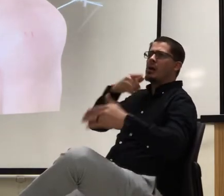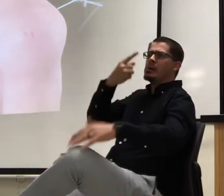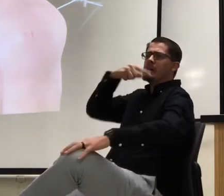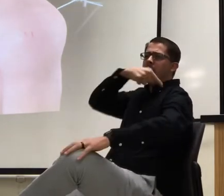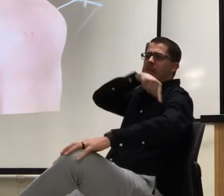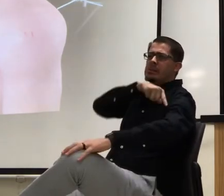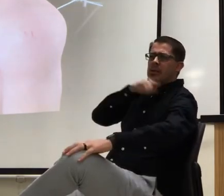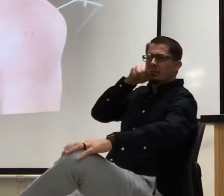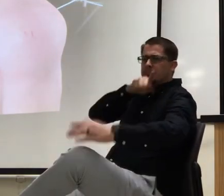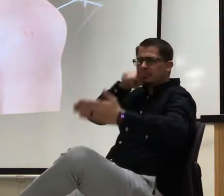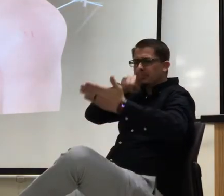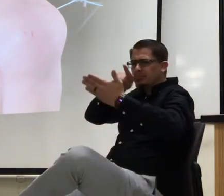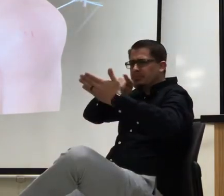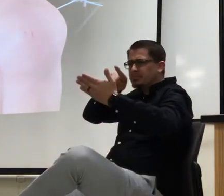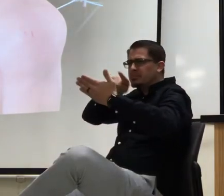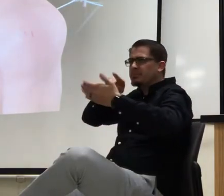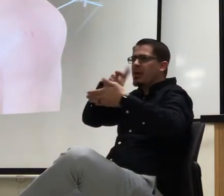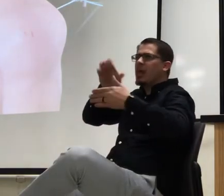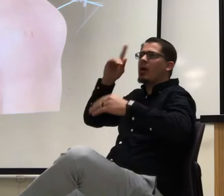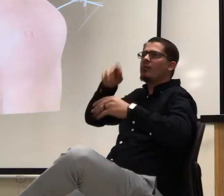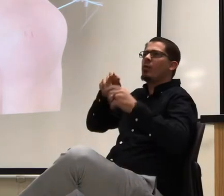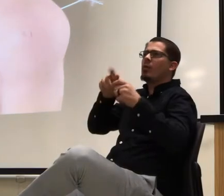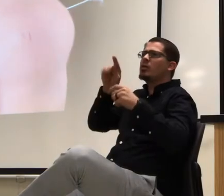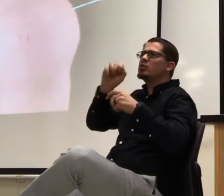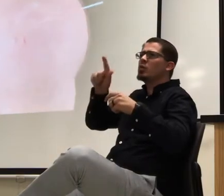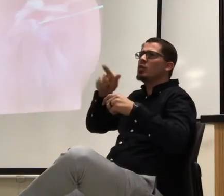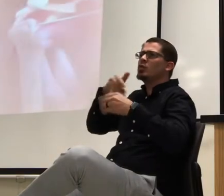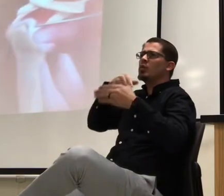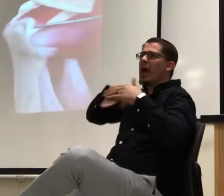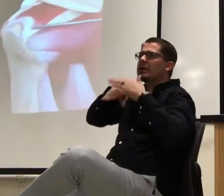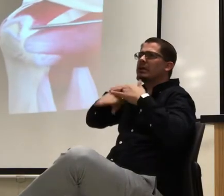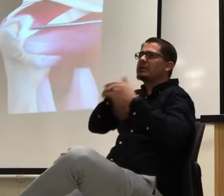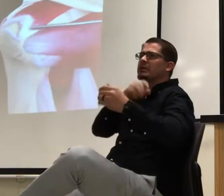of the damaged region and to allow the instruments to access the region.